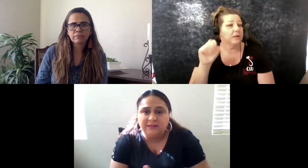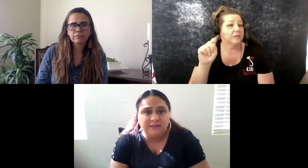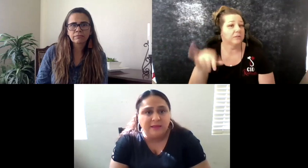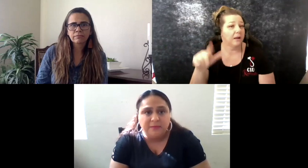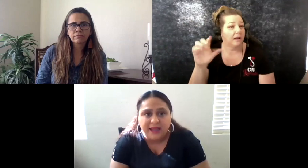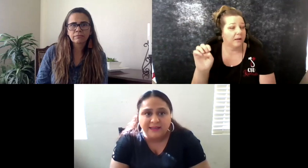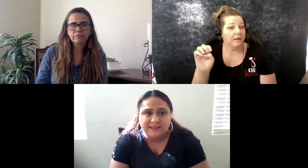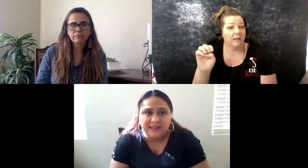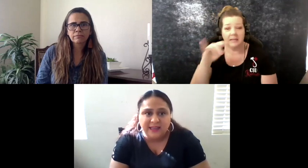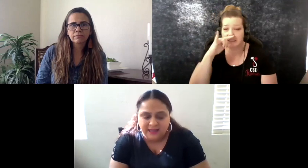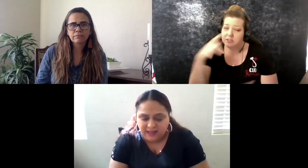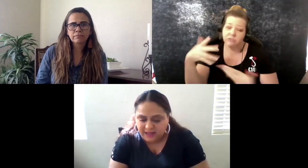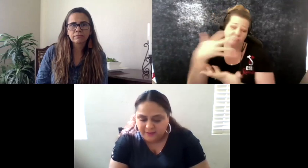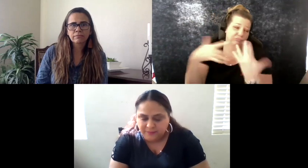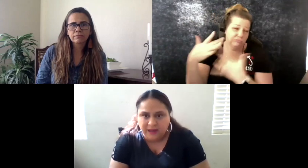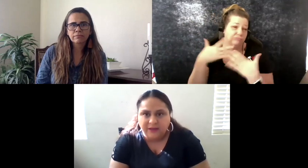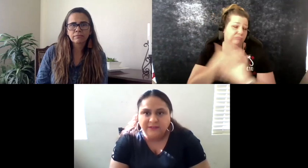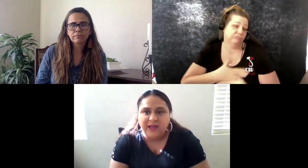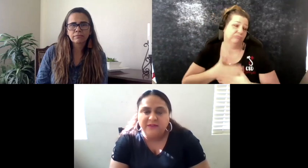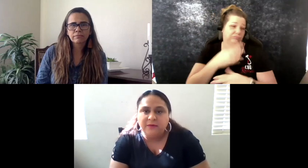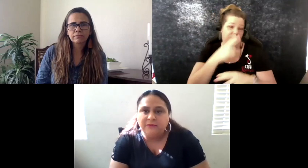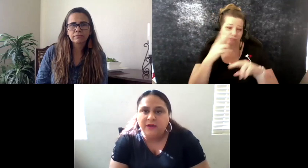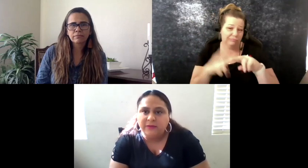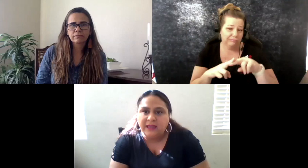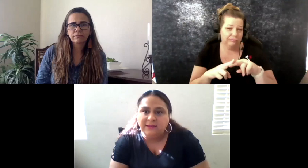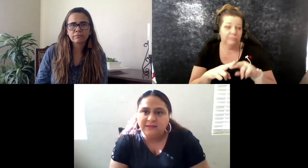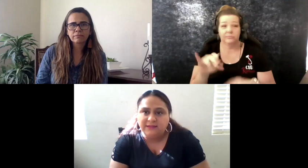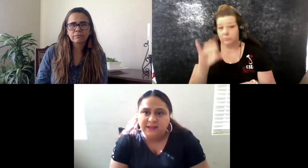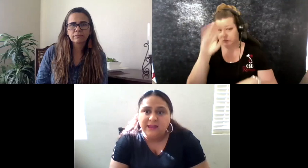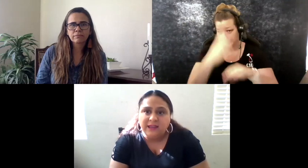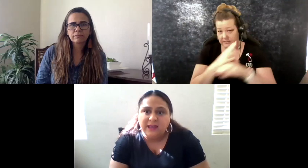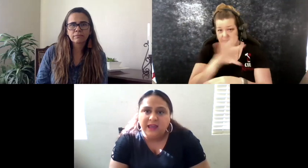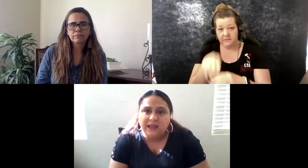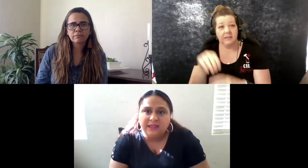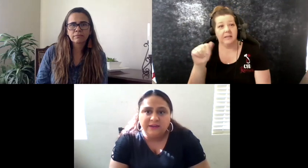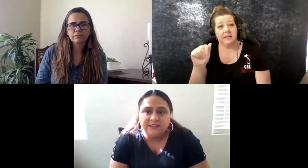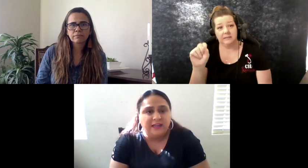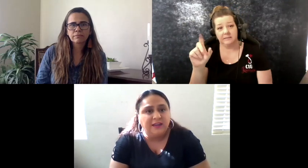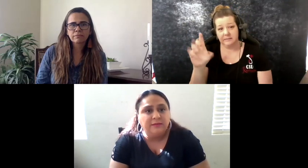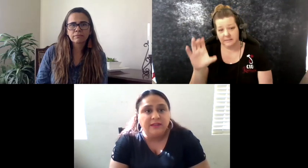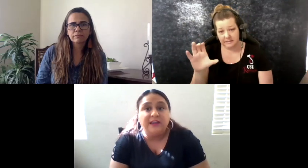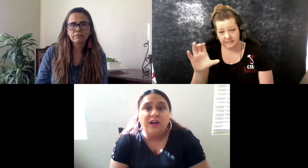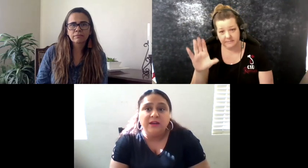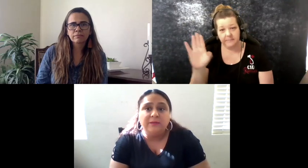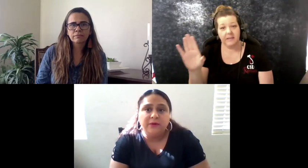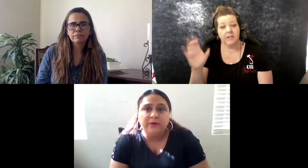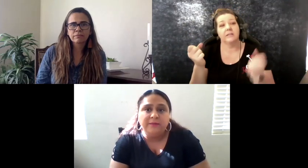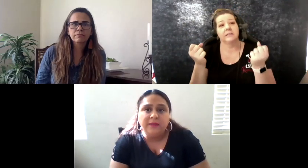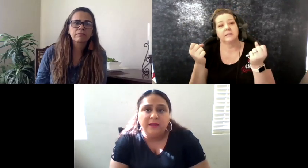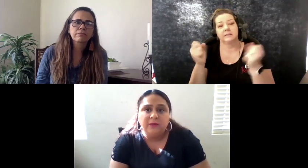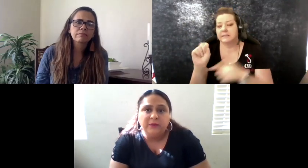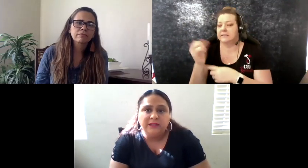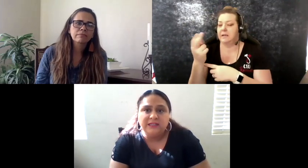the kids just have a blast. I also have him involved with ASDC and their sign-on